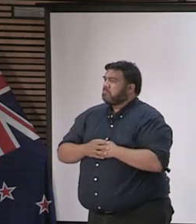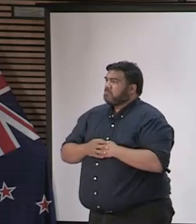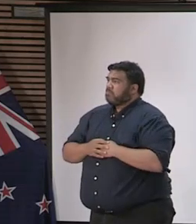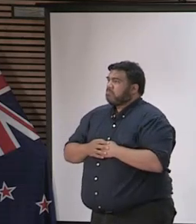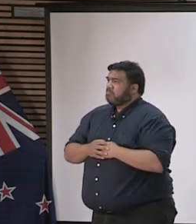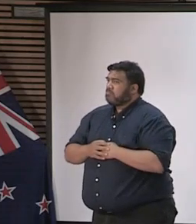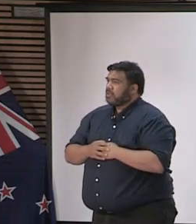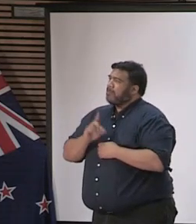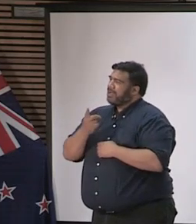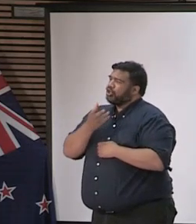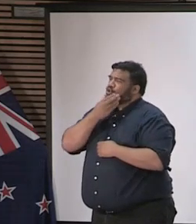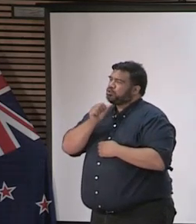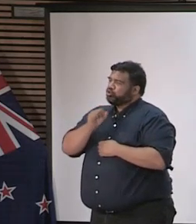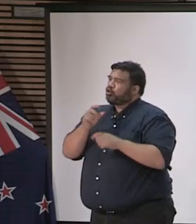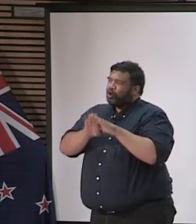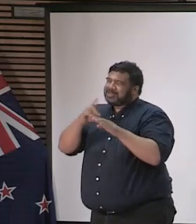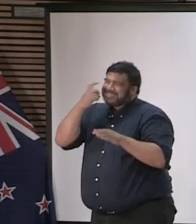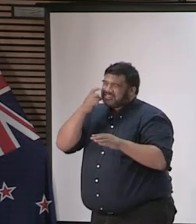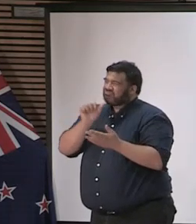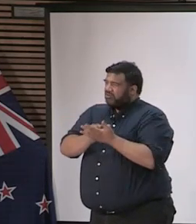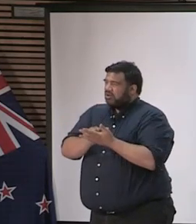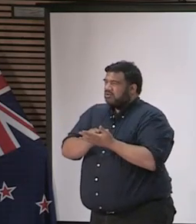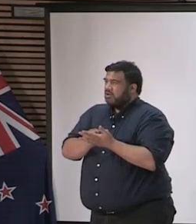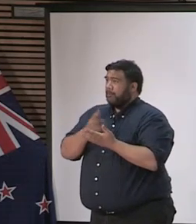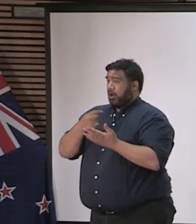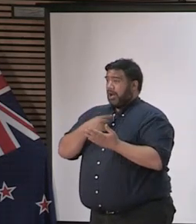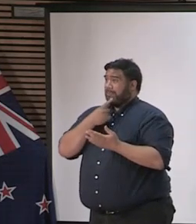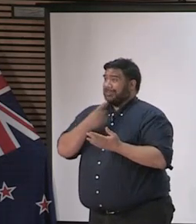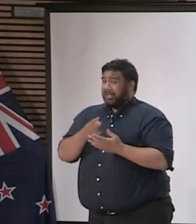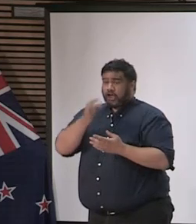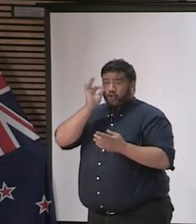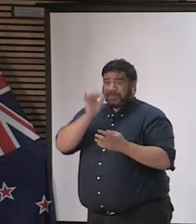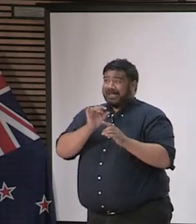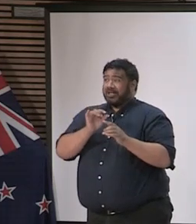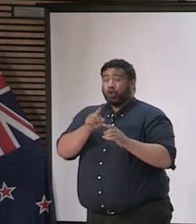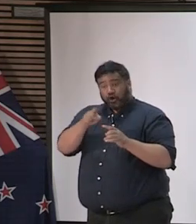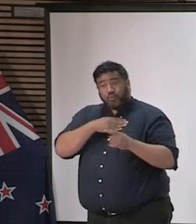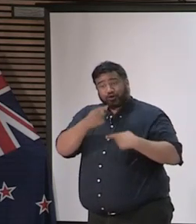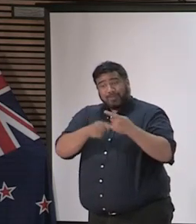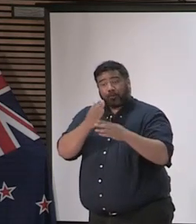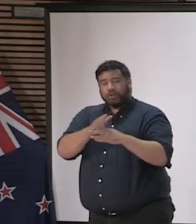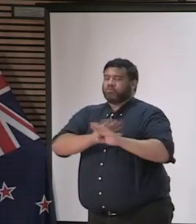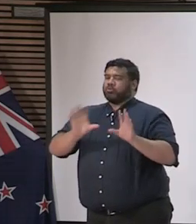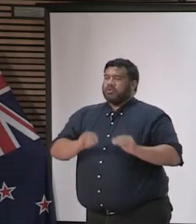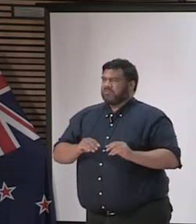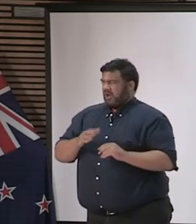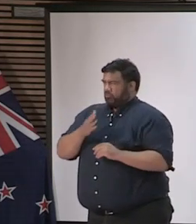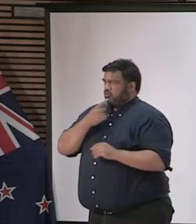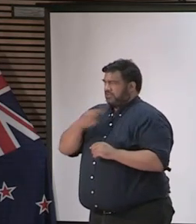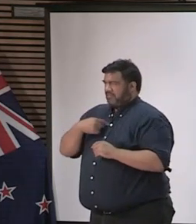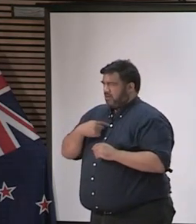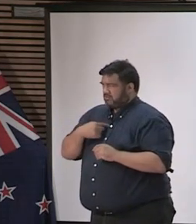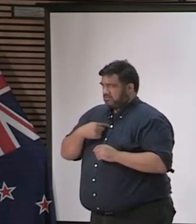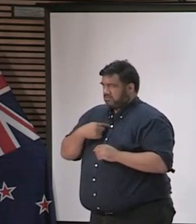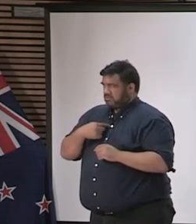exercise here, but I'm certainly not going to say to people, to committees who are keen to continue their work, that they should stop their work, when if they're not